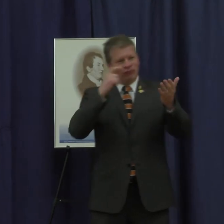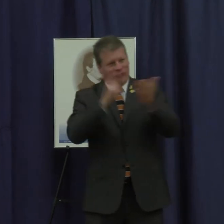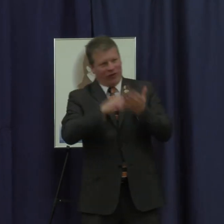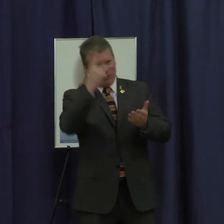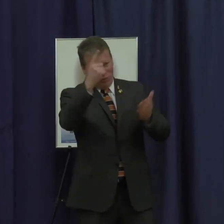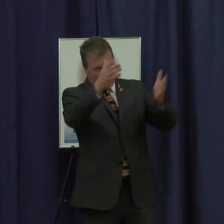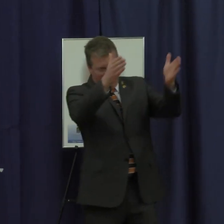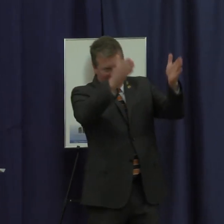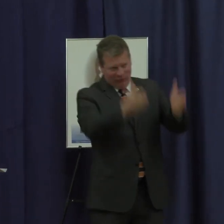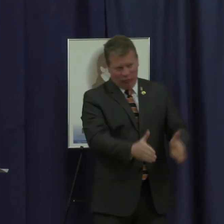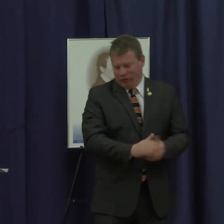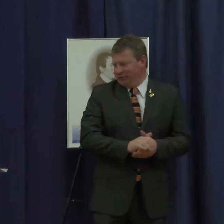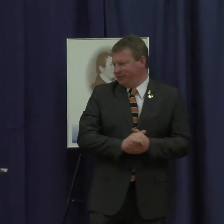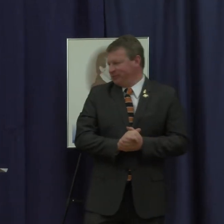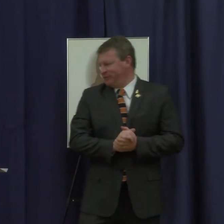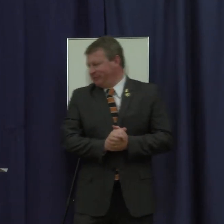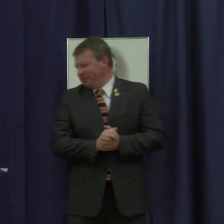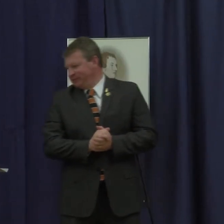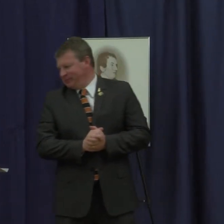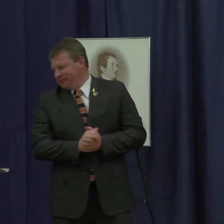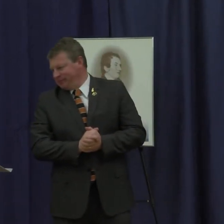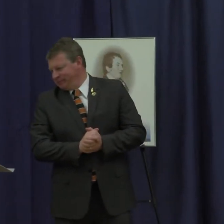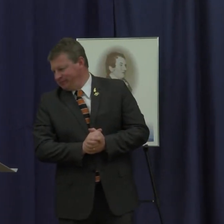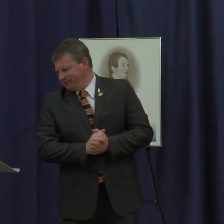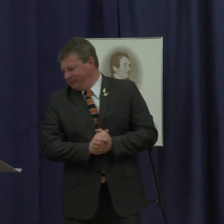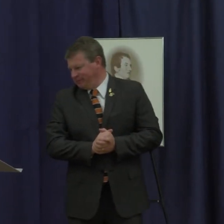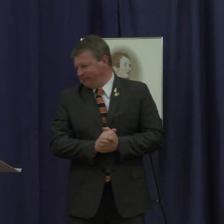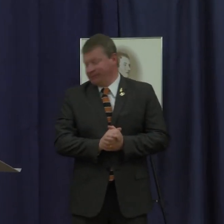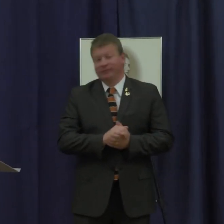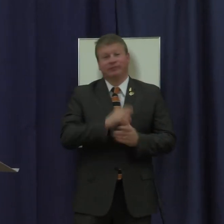We talked about it this year, and we decided to recognize one individual.